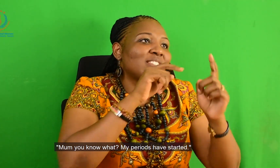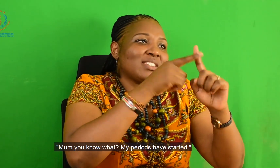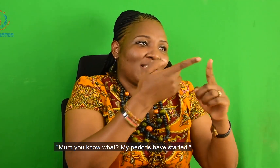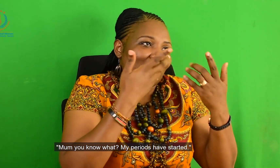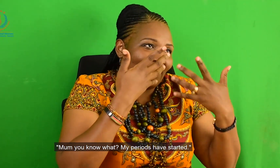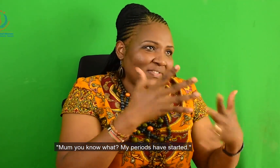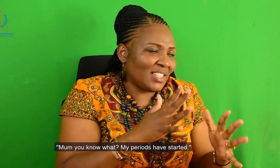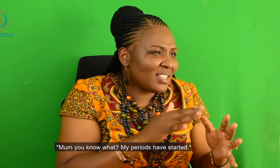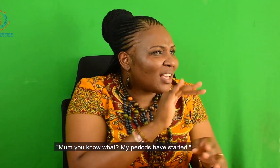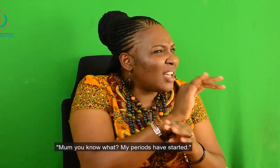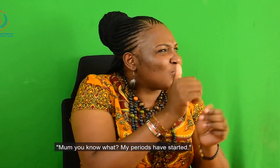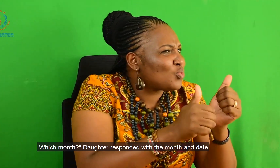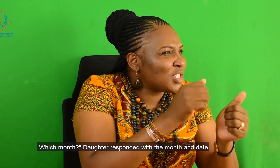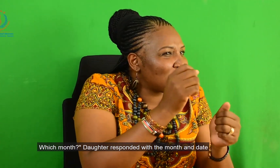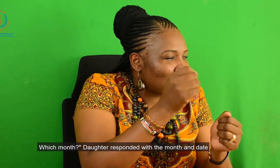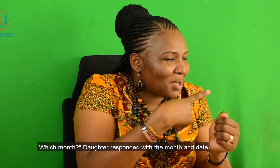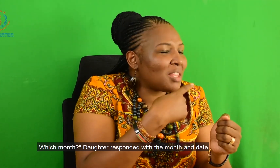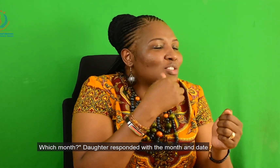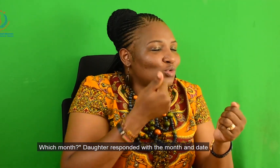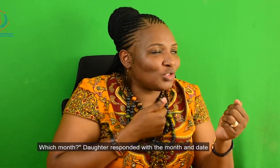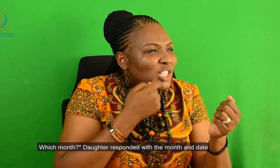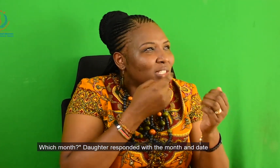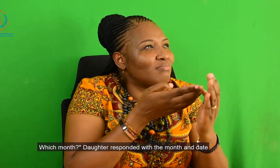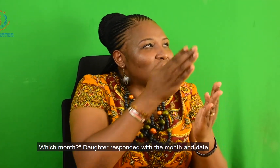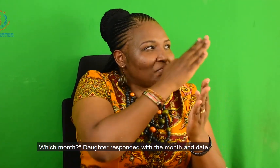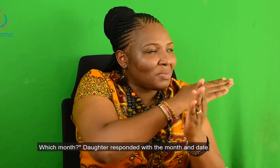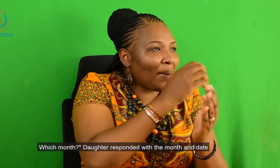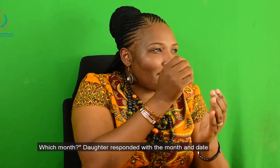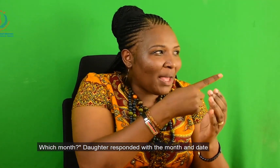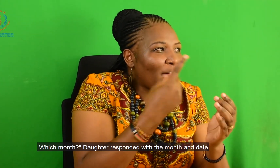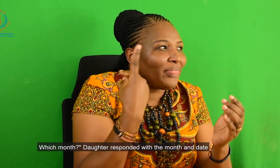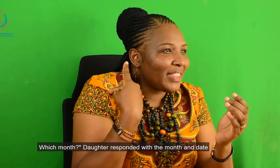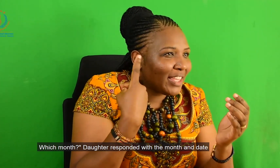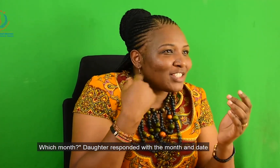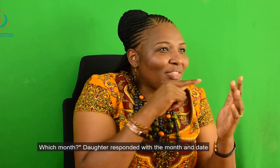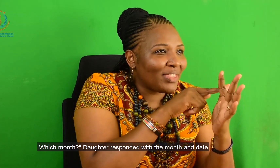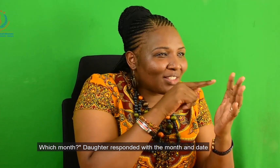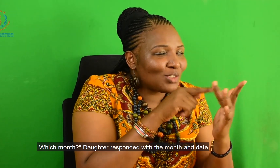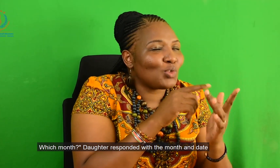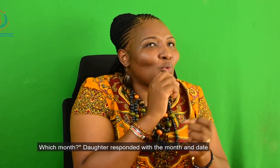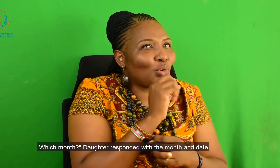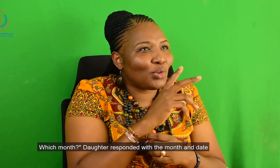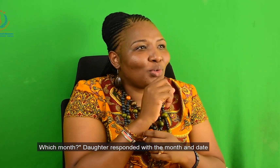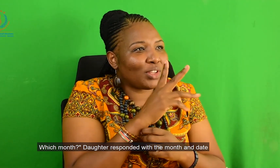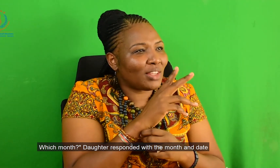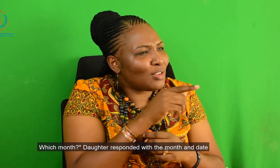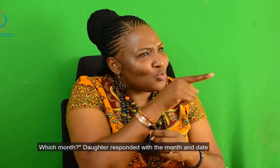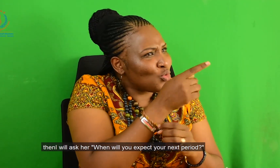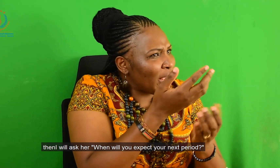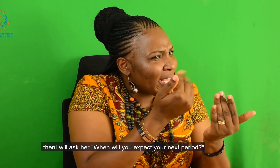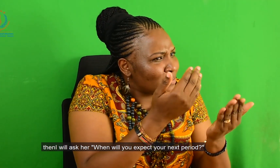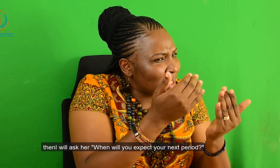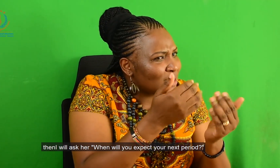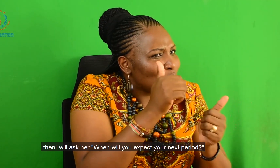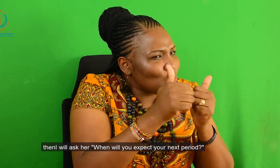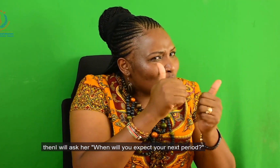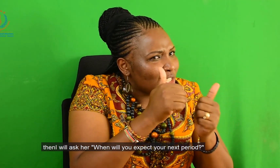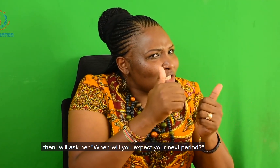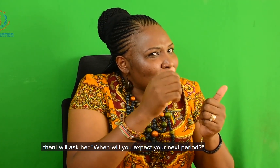have started. And I'll ask which month. The daughter will respond with the month and the date. Then I'll ask her, do you know when